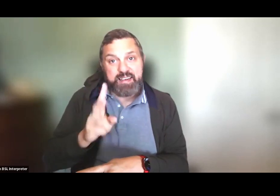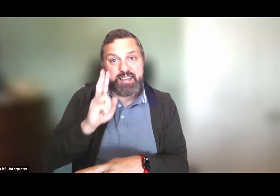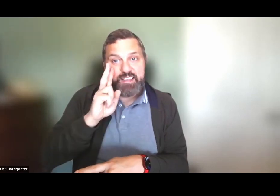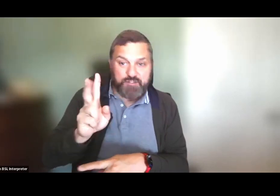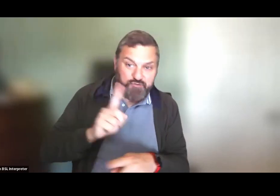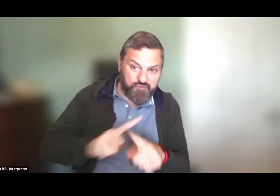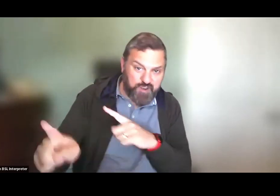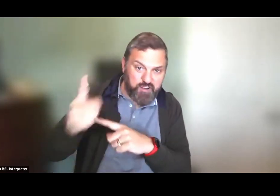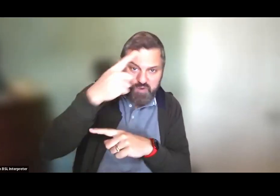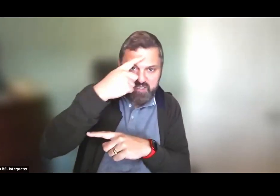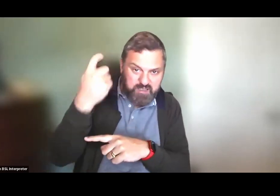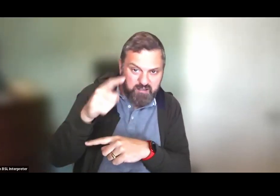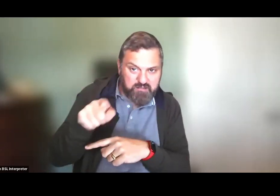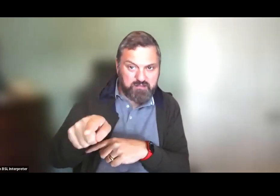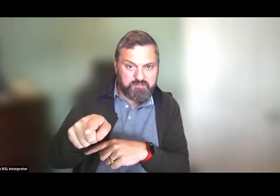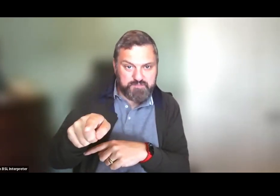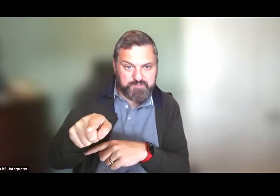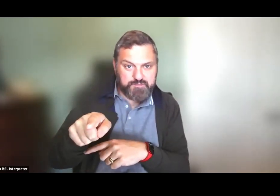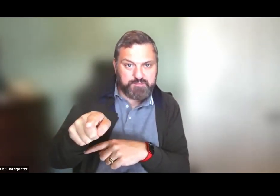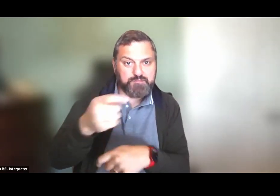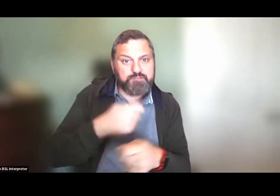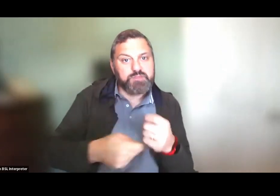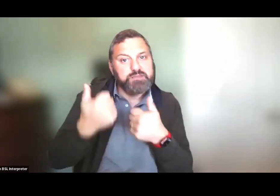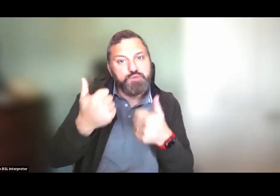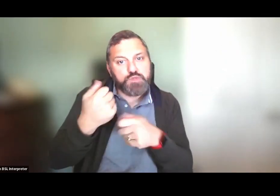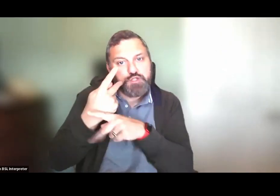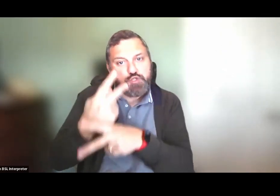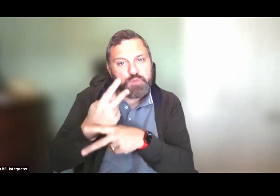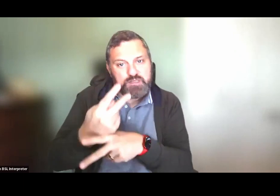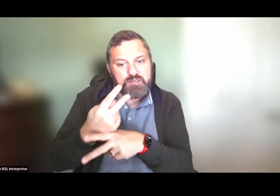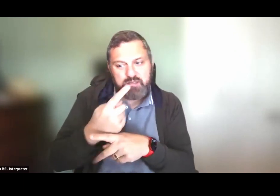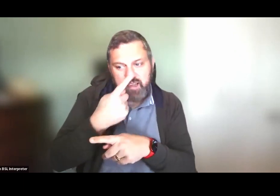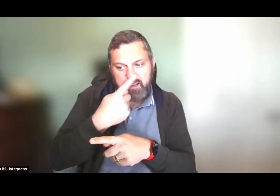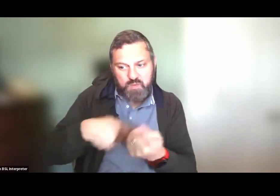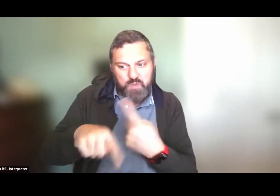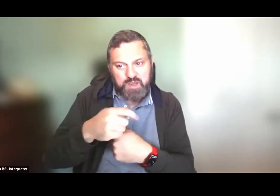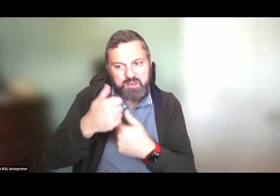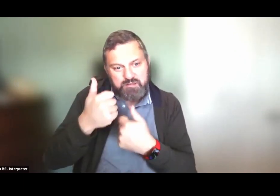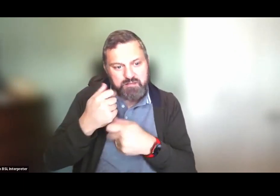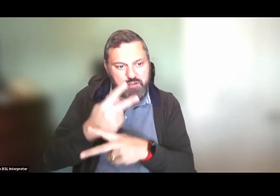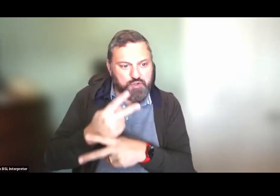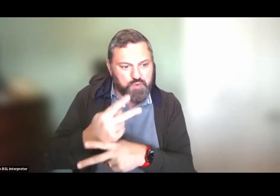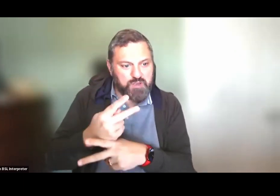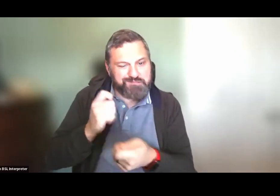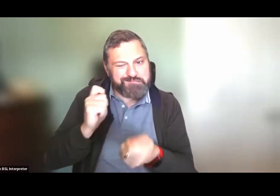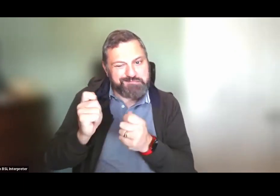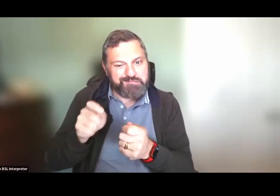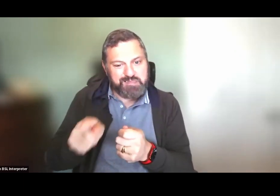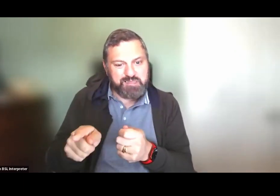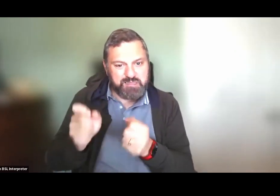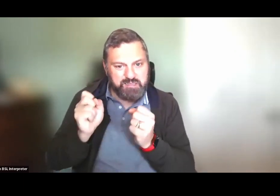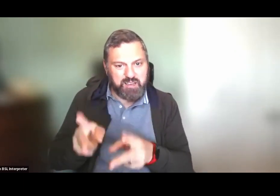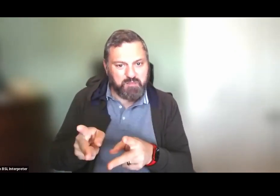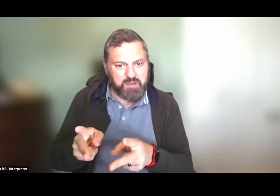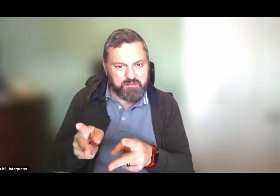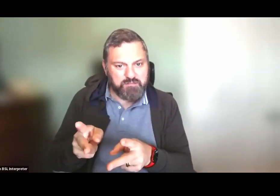understand it and seek to be good stewards of this system. Can we steward it and try to shape its dynamics so